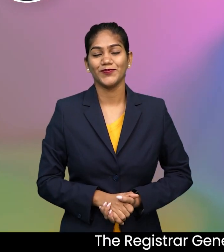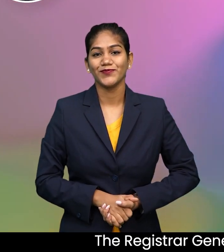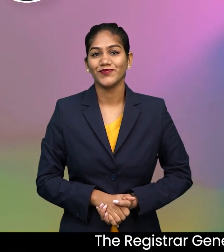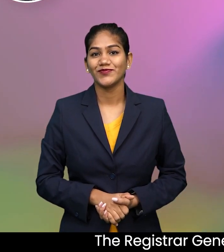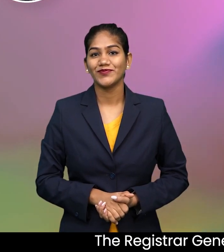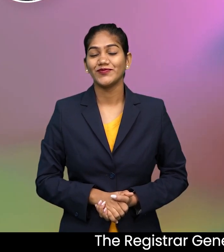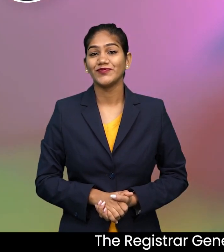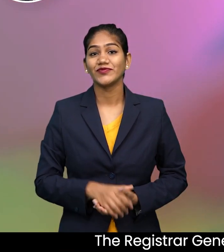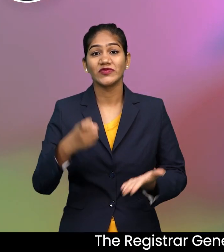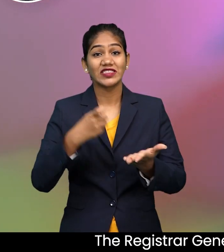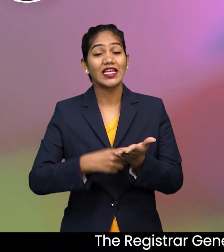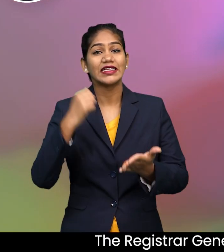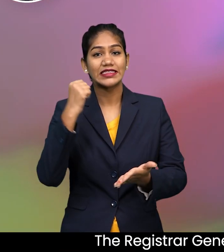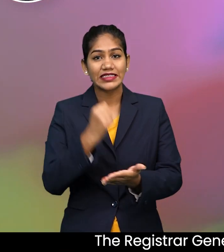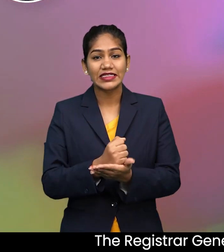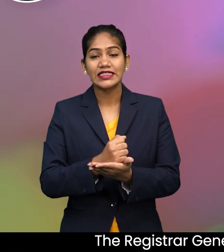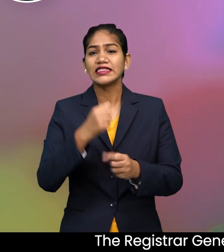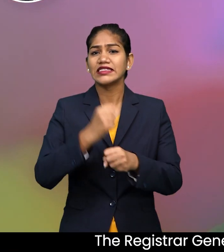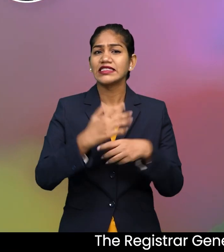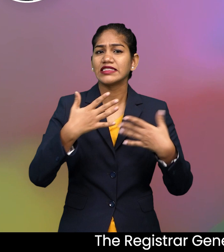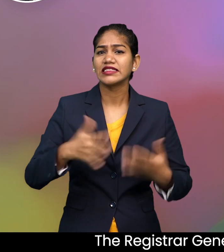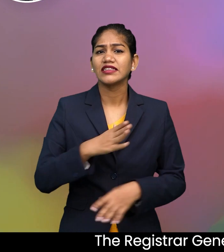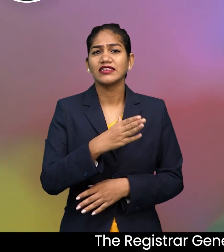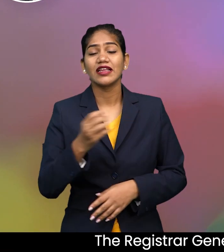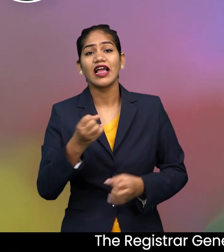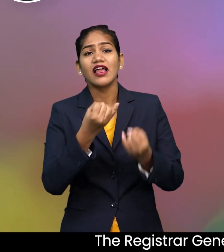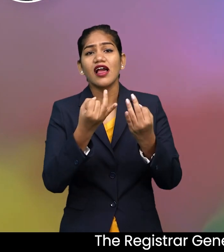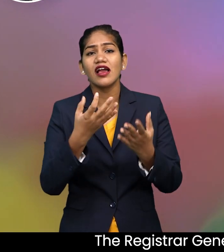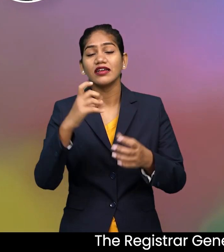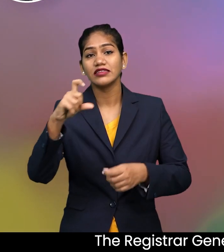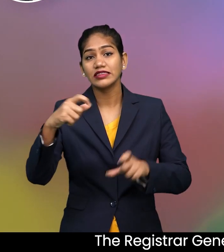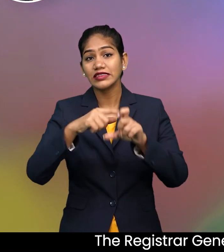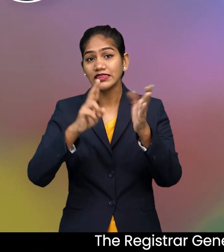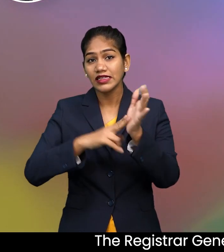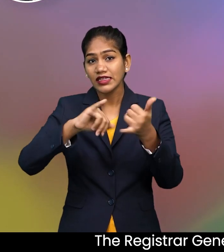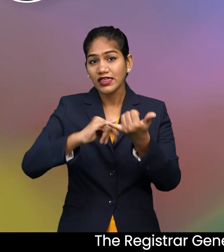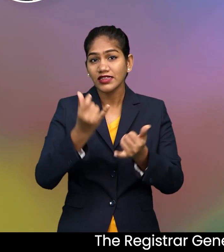The Registrar General and Census Commission of India